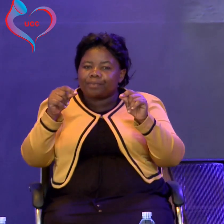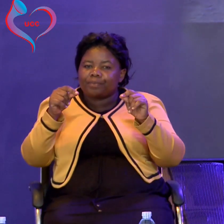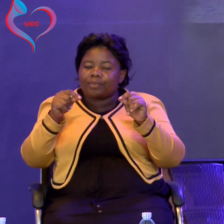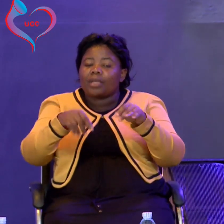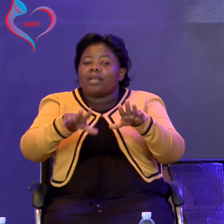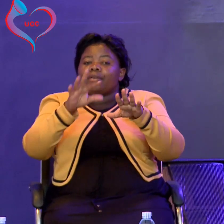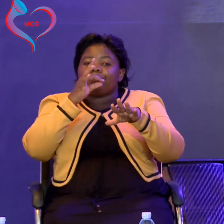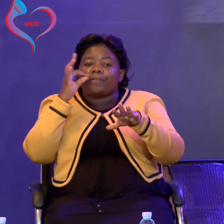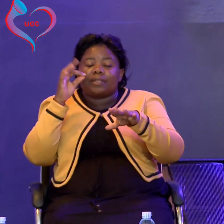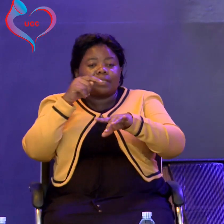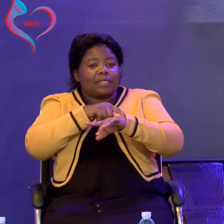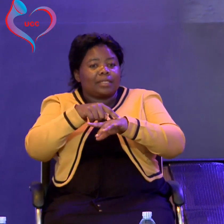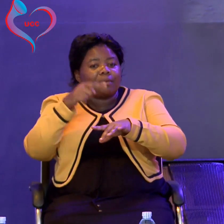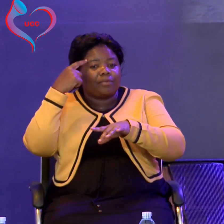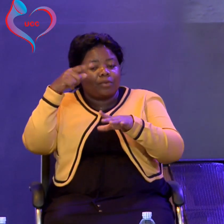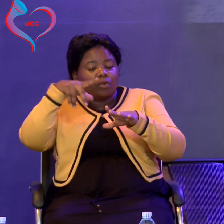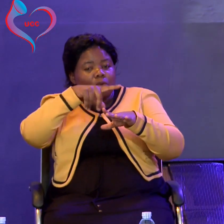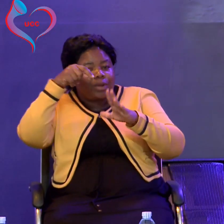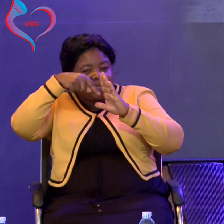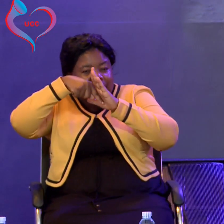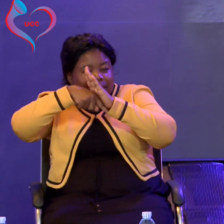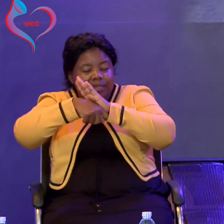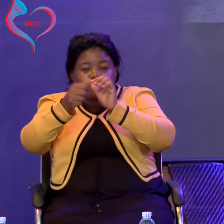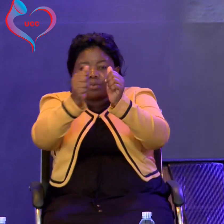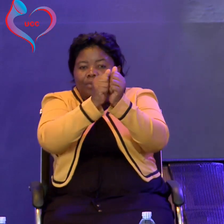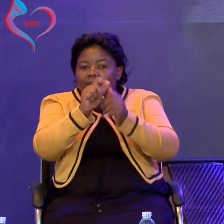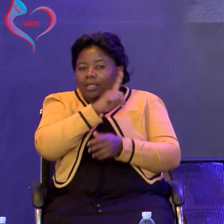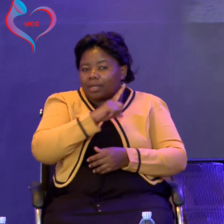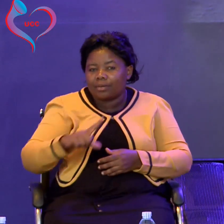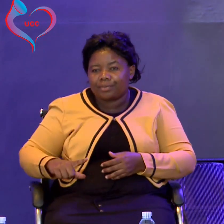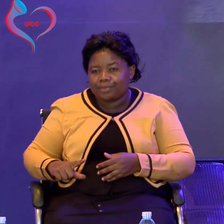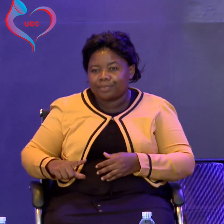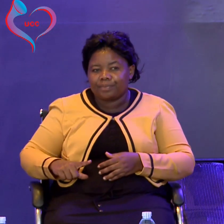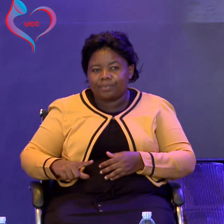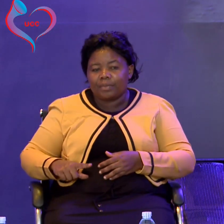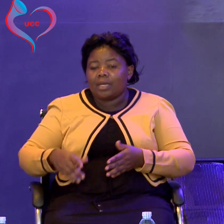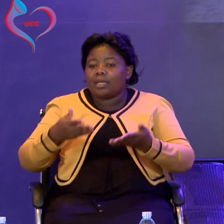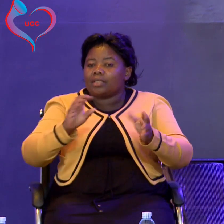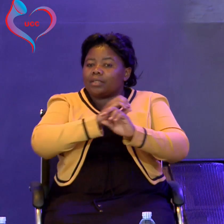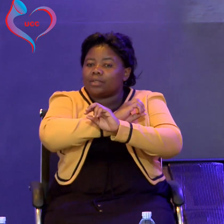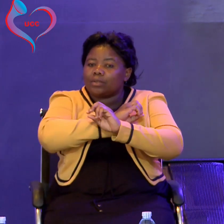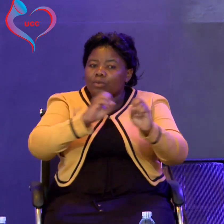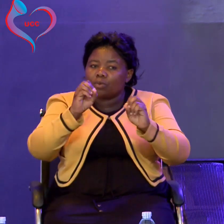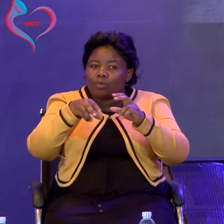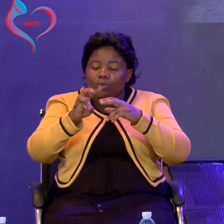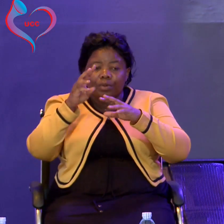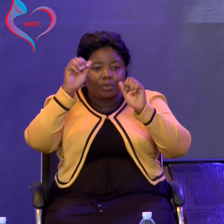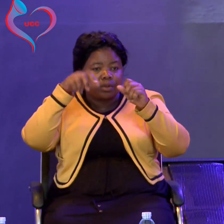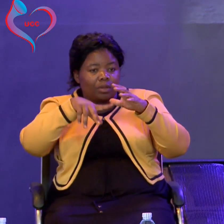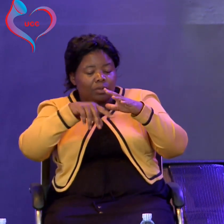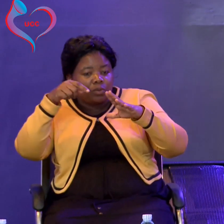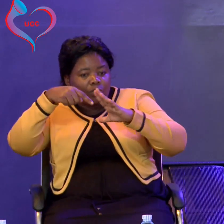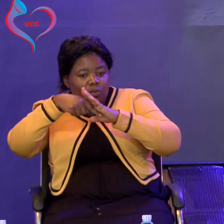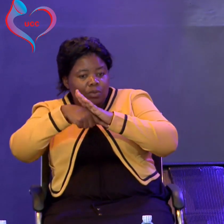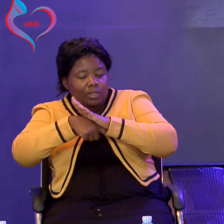in the Lord. Okusiba kaseera gwako kugenda obuziba mu kigambo ne mukama. And know where you can go deep minus going deep in the word of